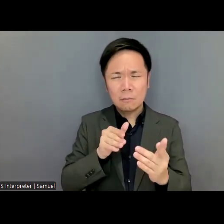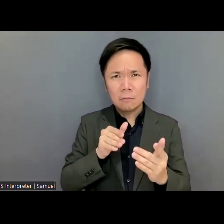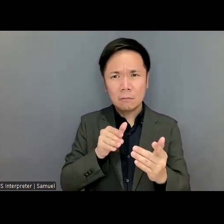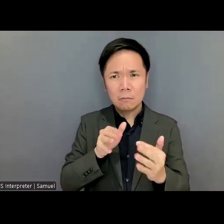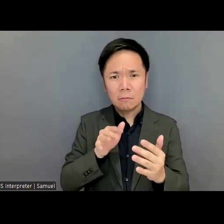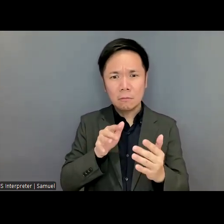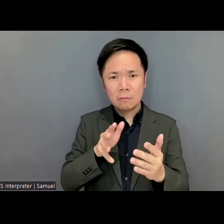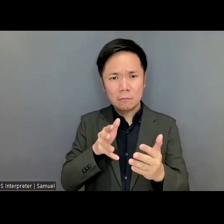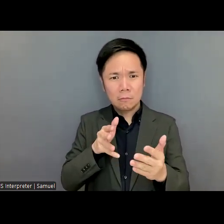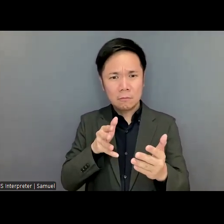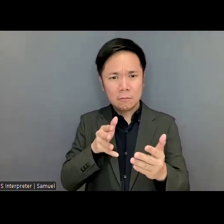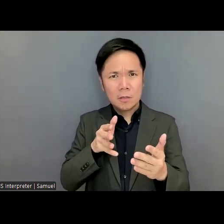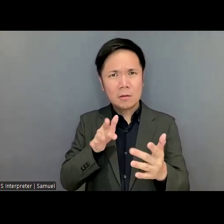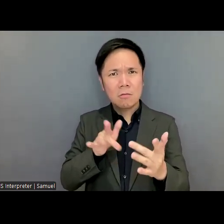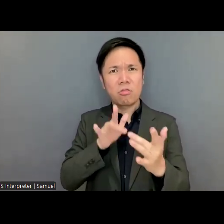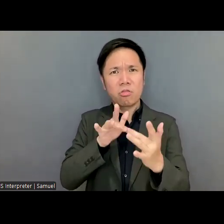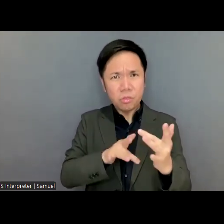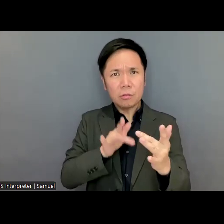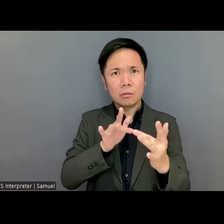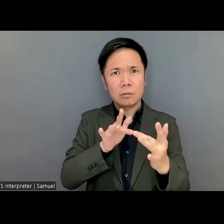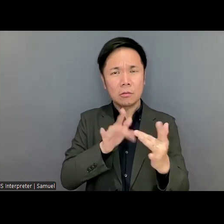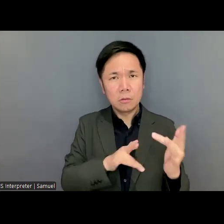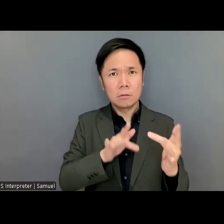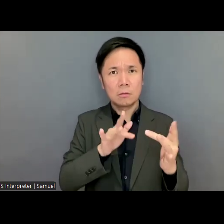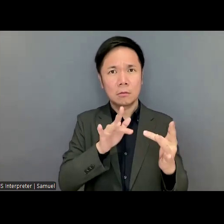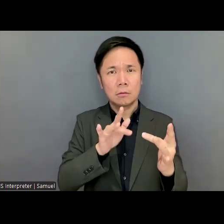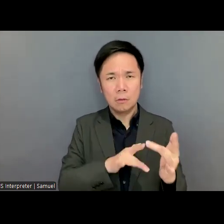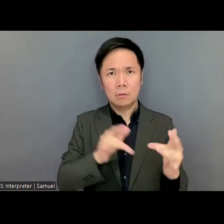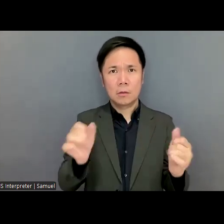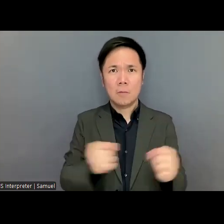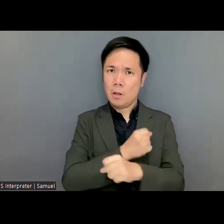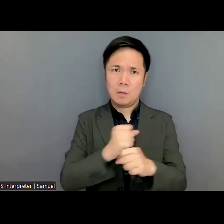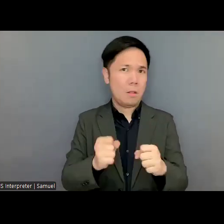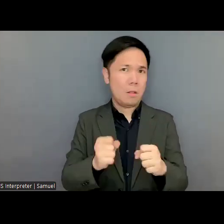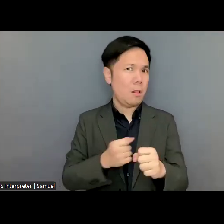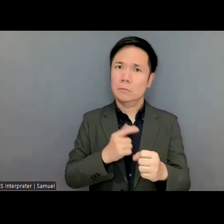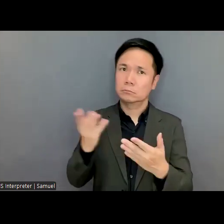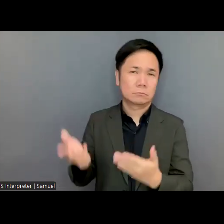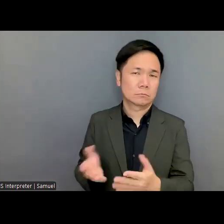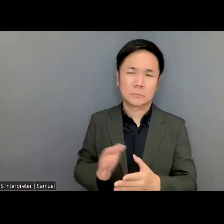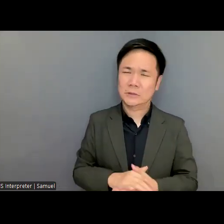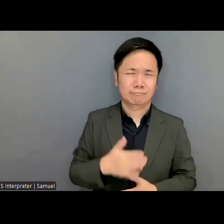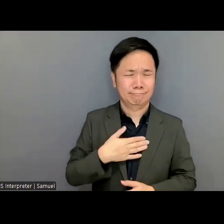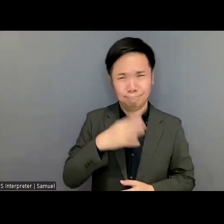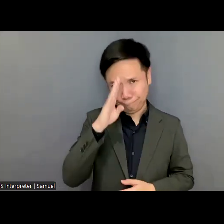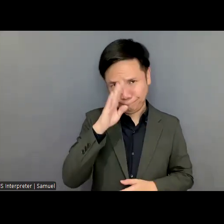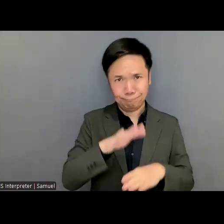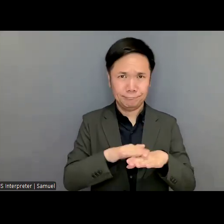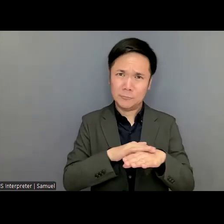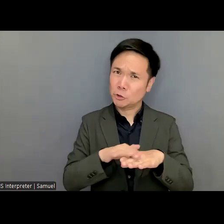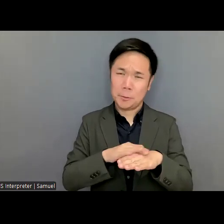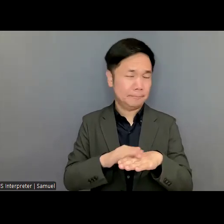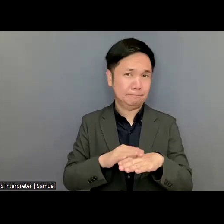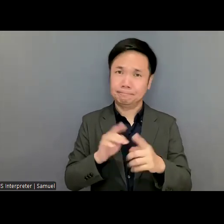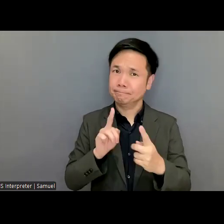problems with connectivity. That's why I think unfortunately, I think we are not going to